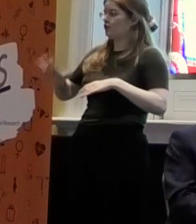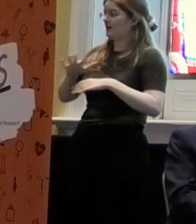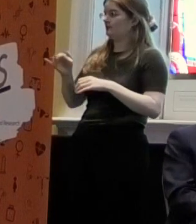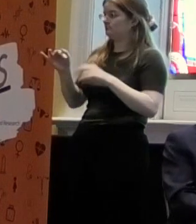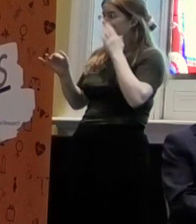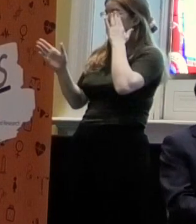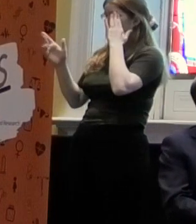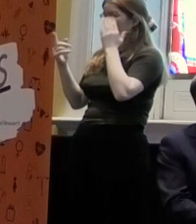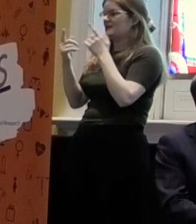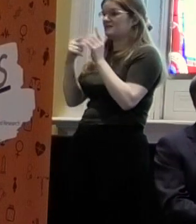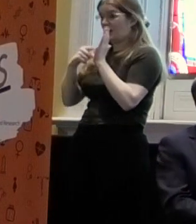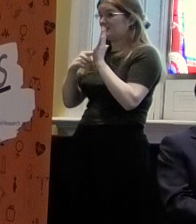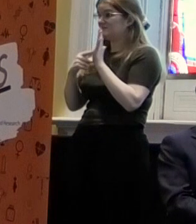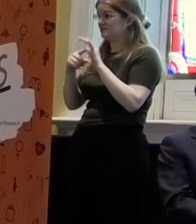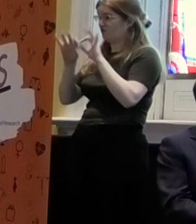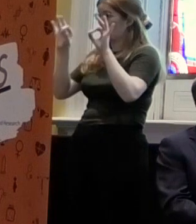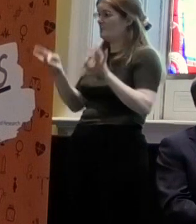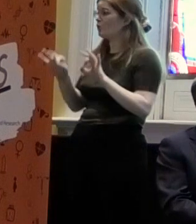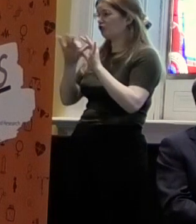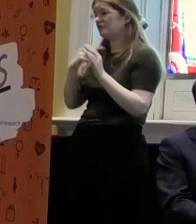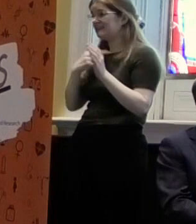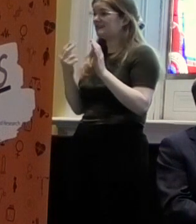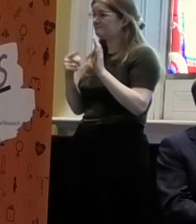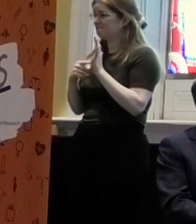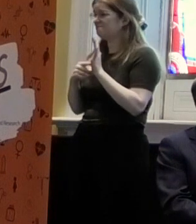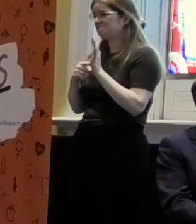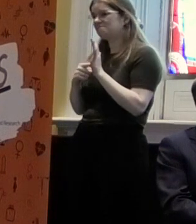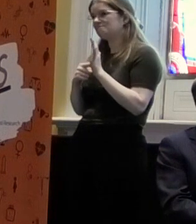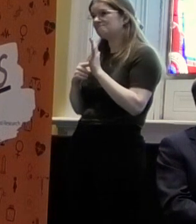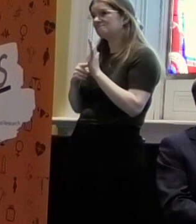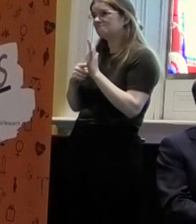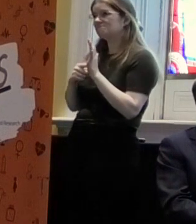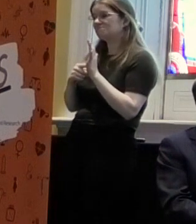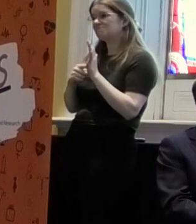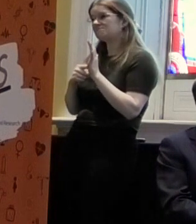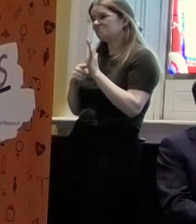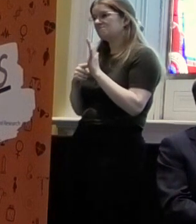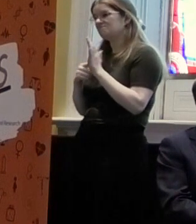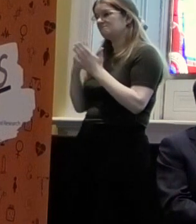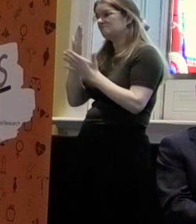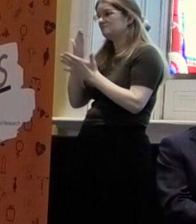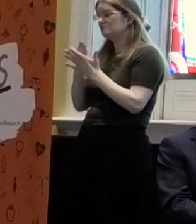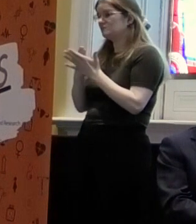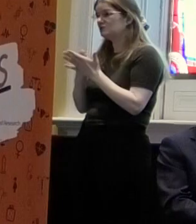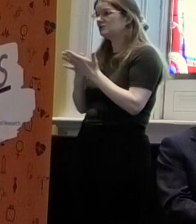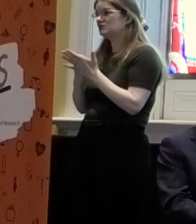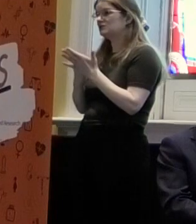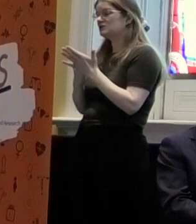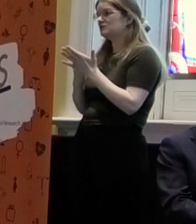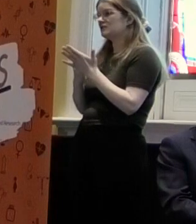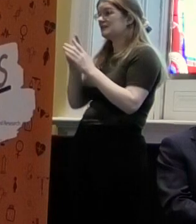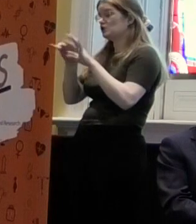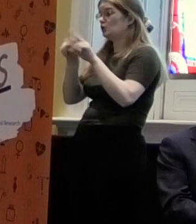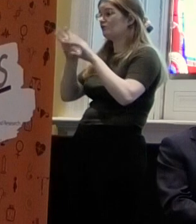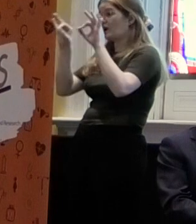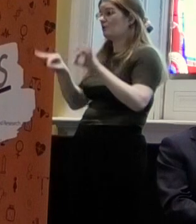and Infants Health Programme. That, you know, essentially is a sort of framework where things will hang on it. So, you know, it